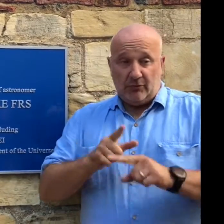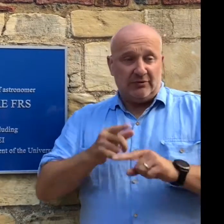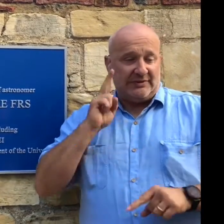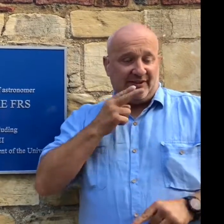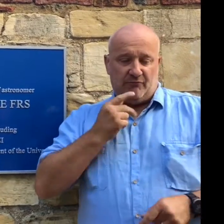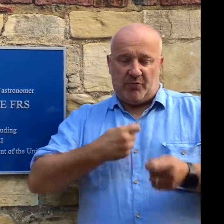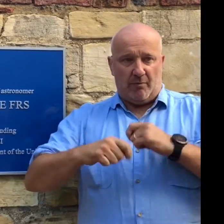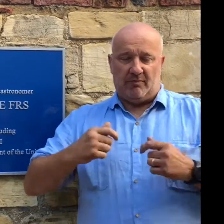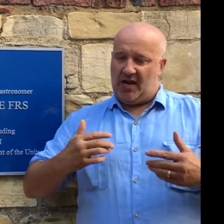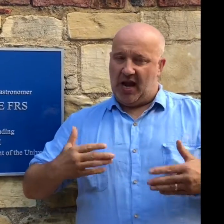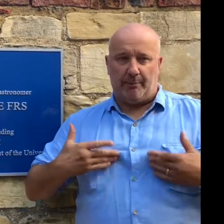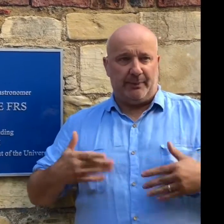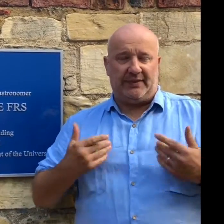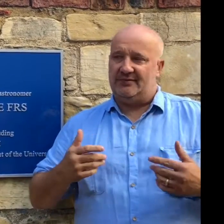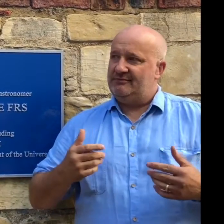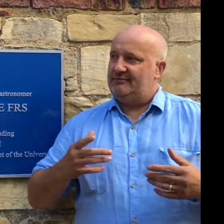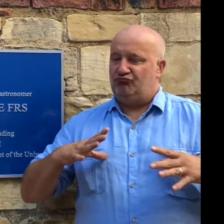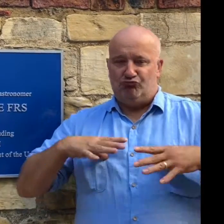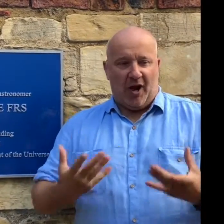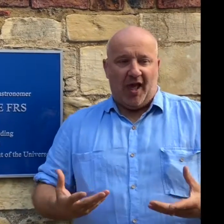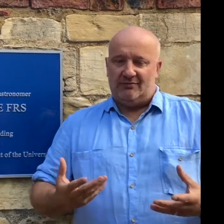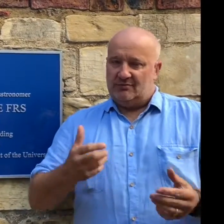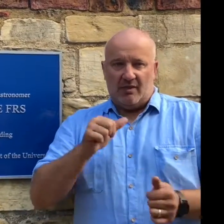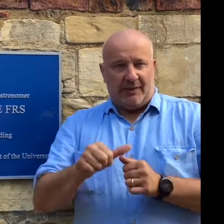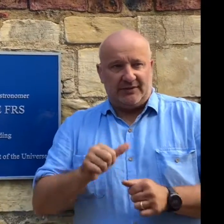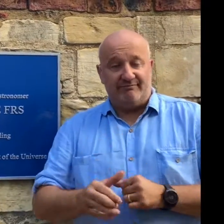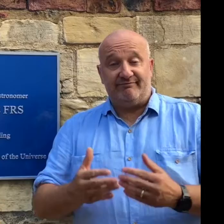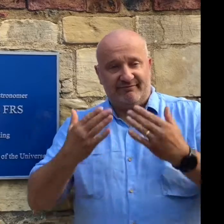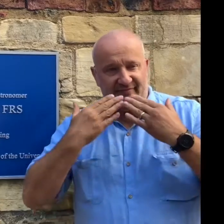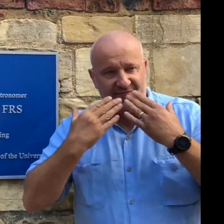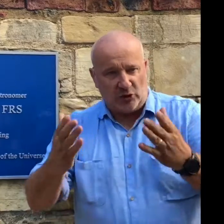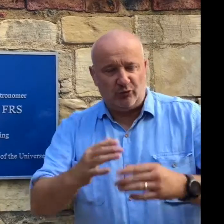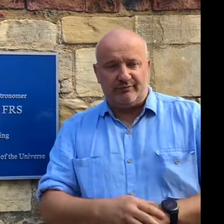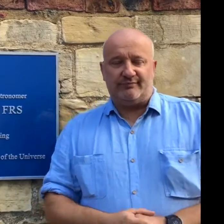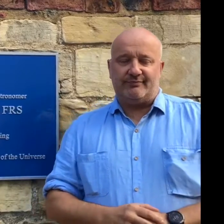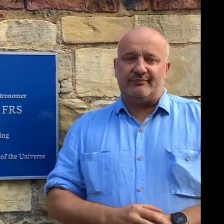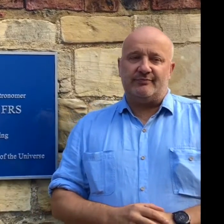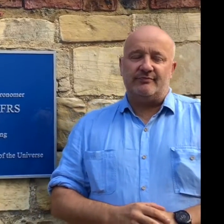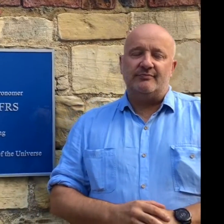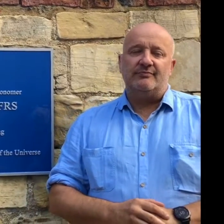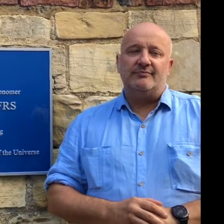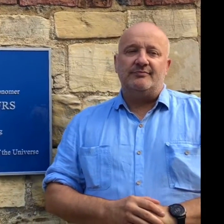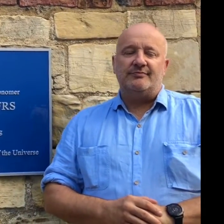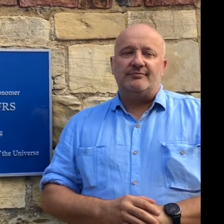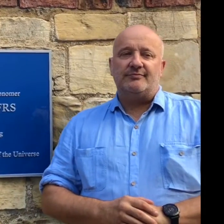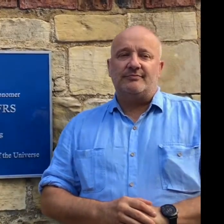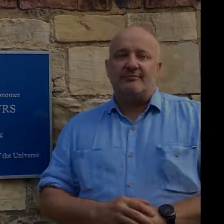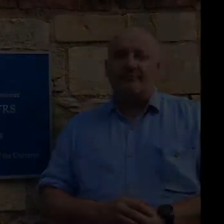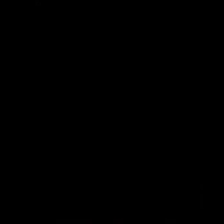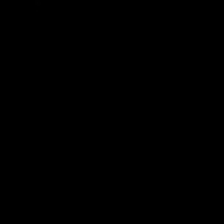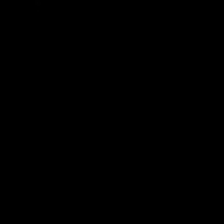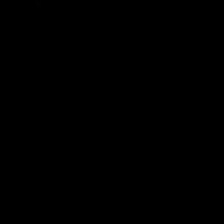world. Deaf people are becoming more relaxed, that they're happy to be recognised in this way. So thank you very much.